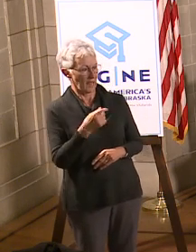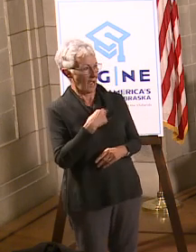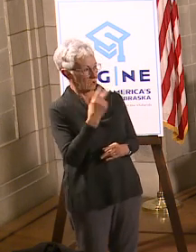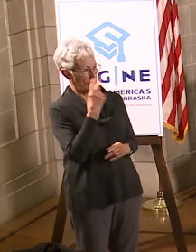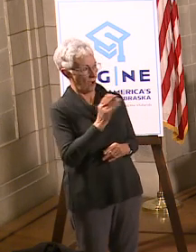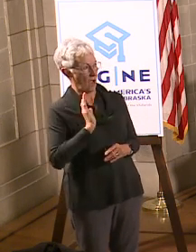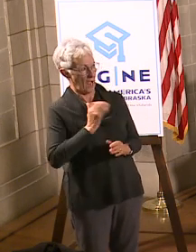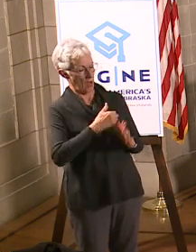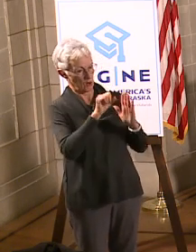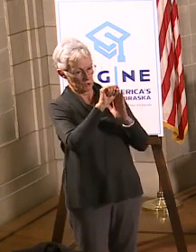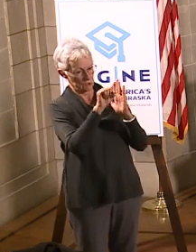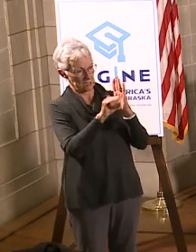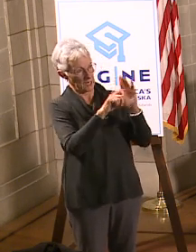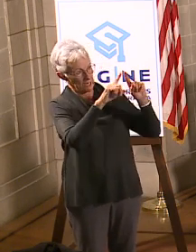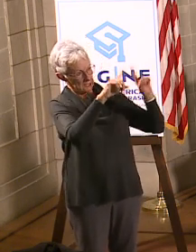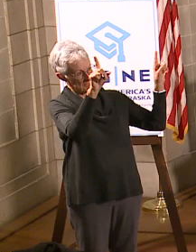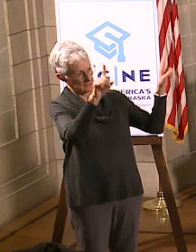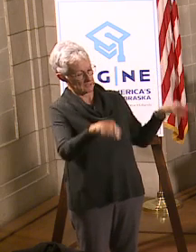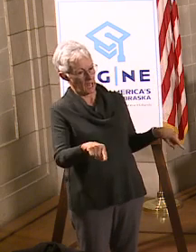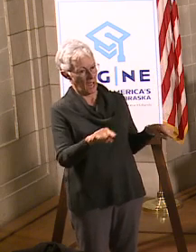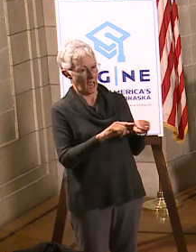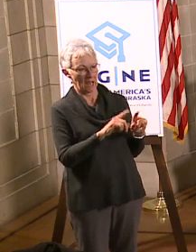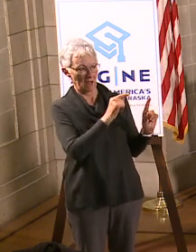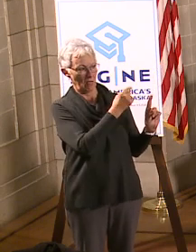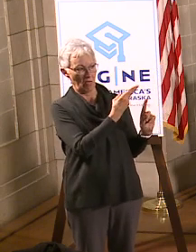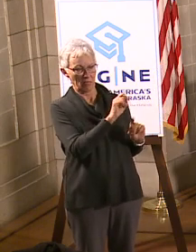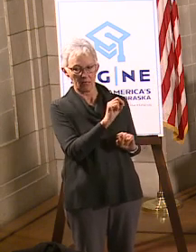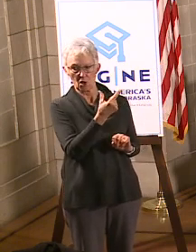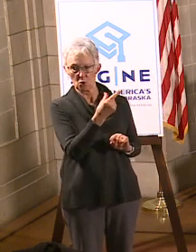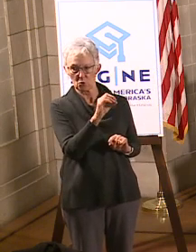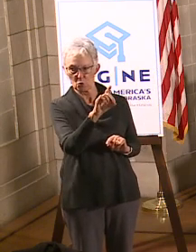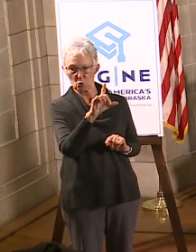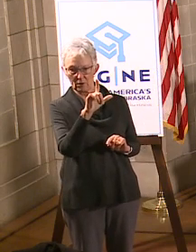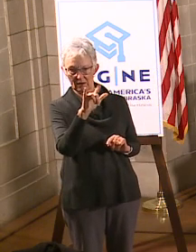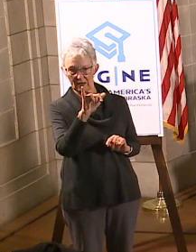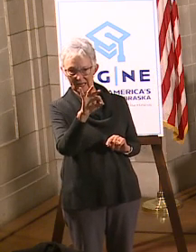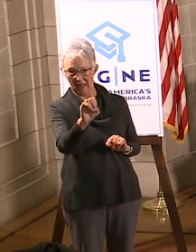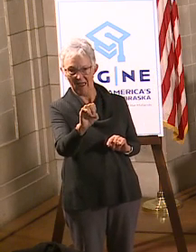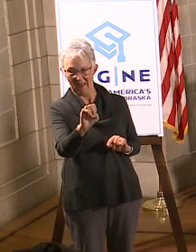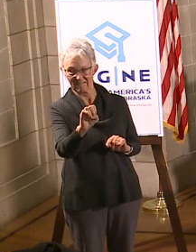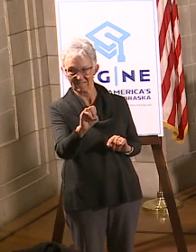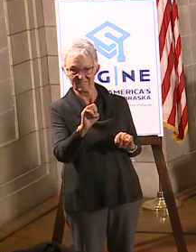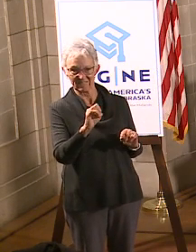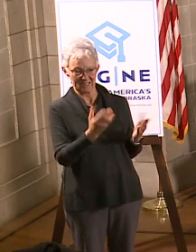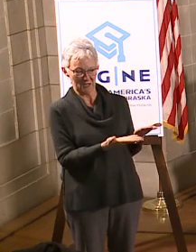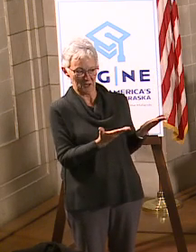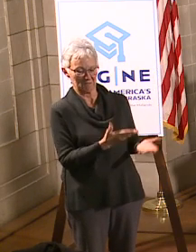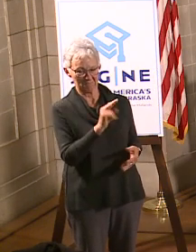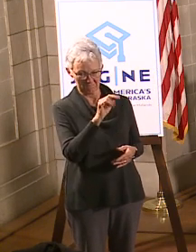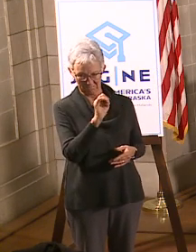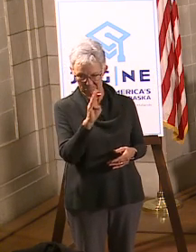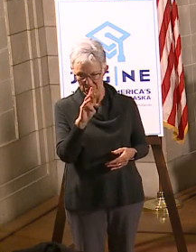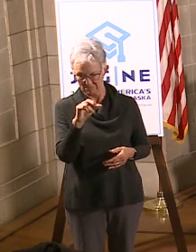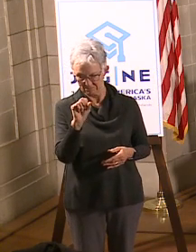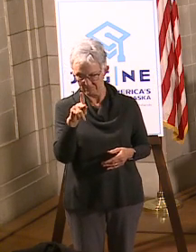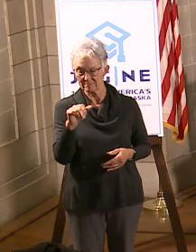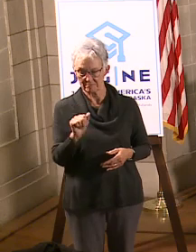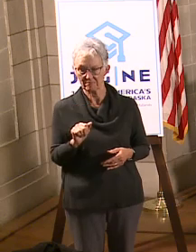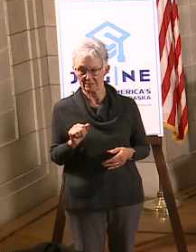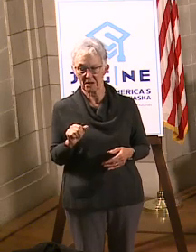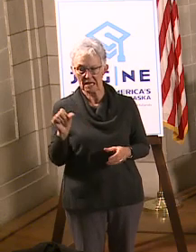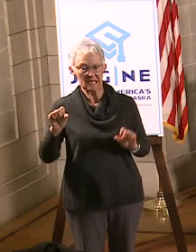come into the state, and our motto, the good life. And I think that in Nebraska, we are known for the good life because we